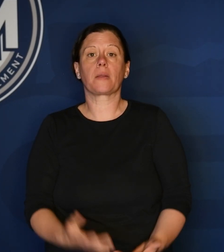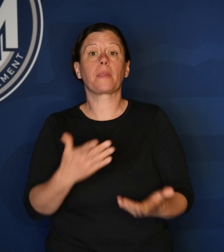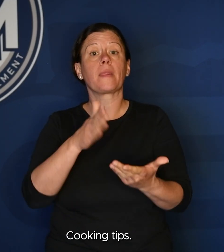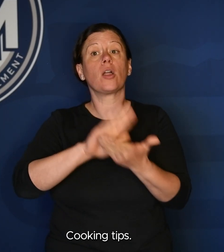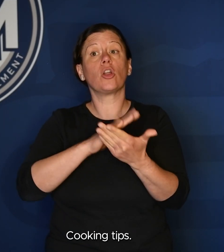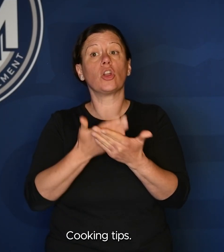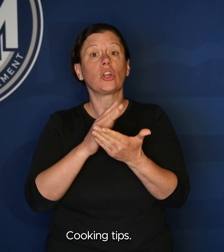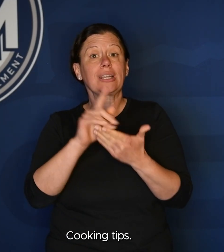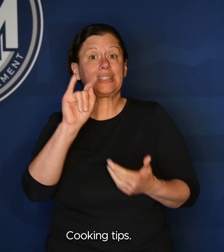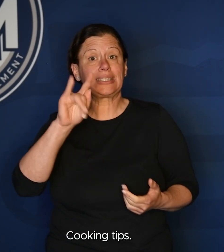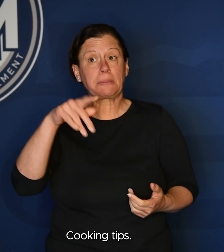Cooking tips.